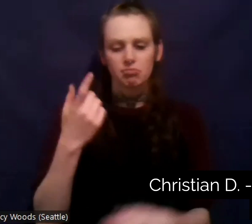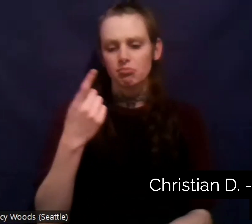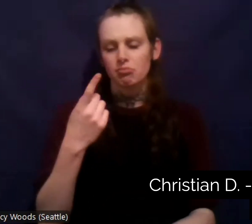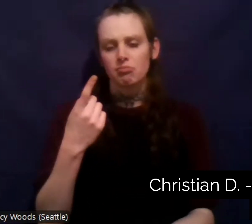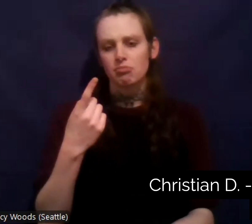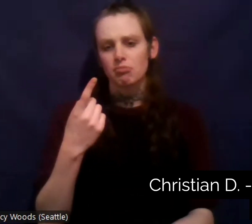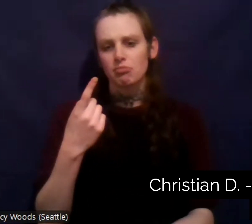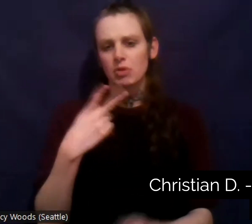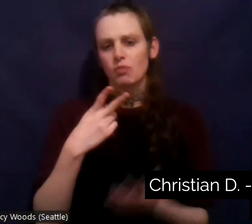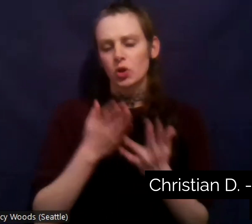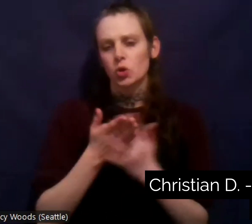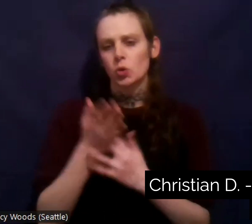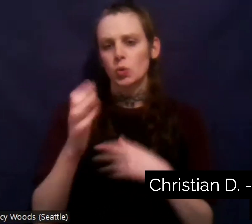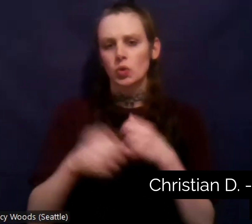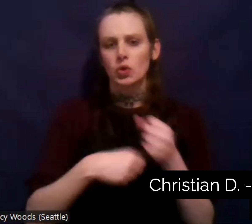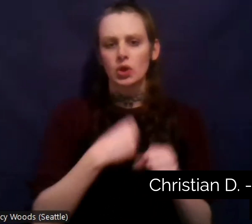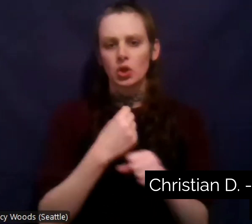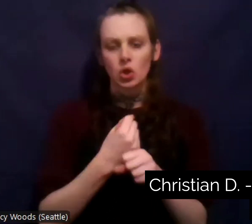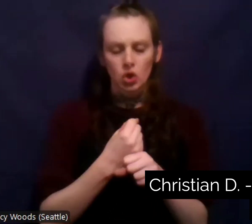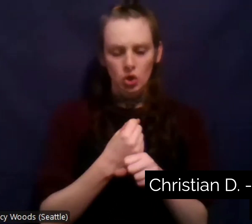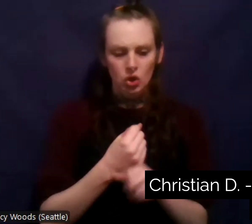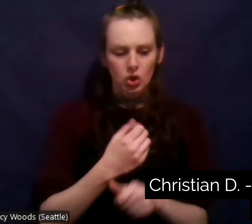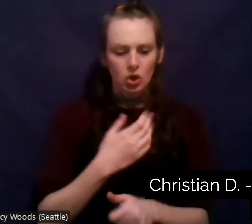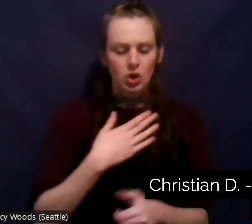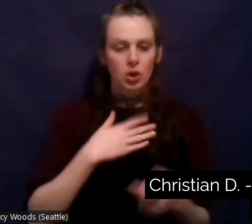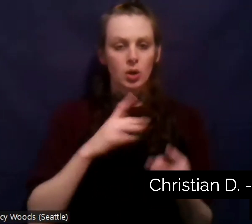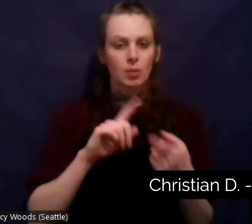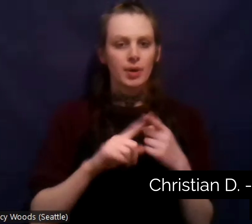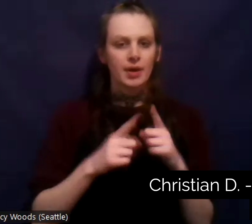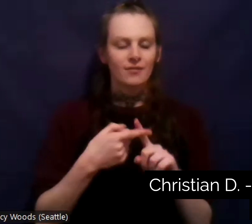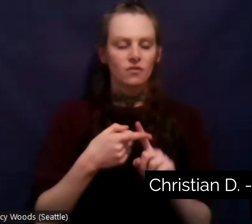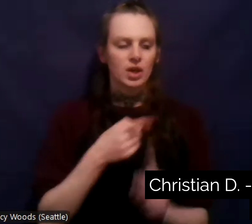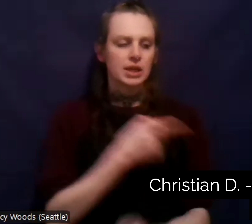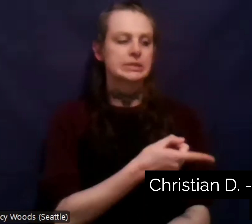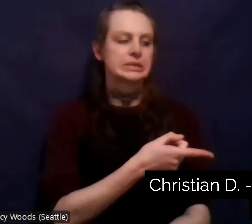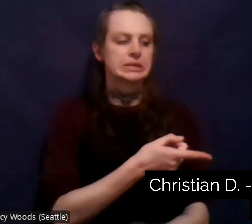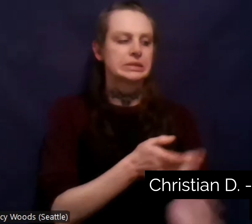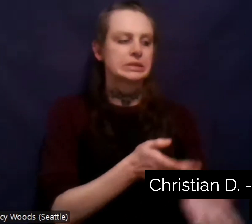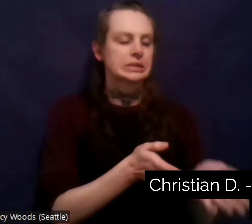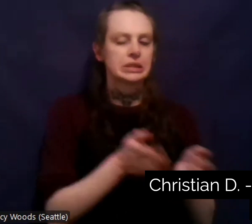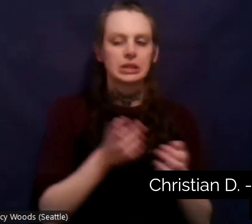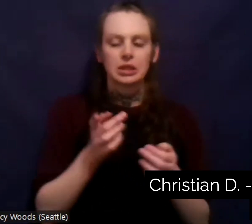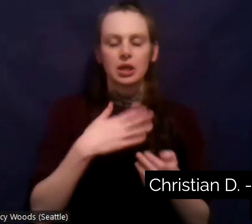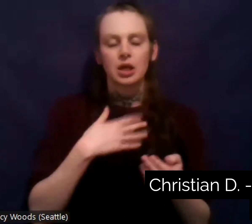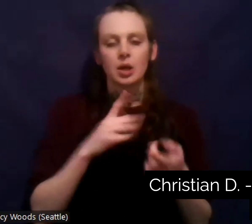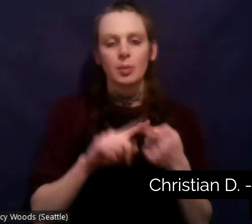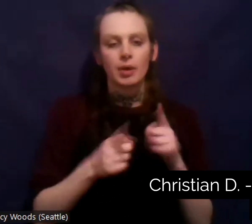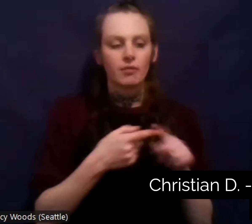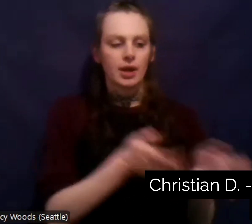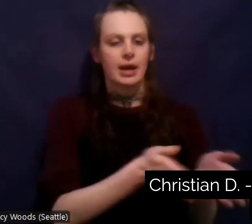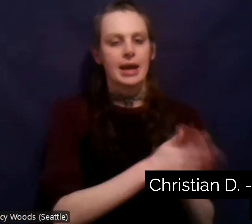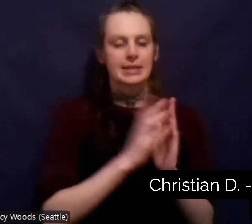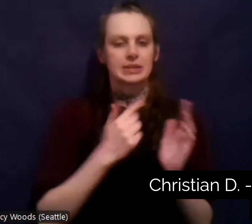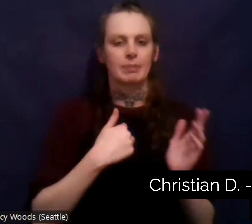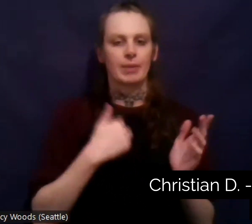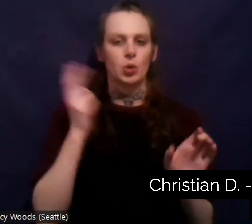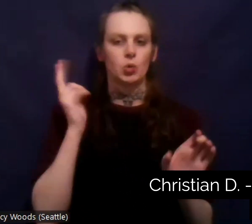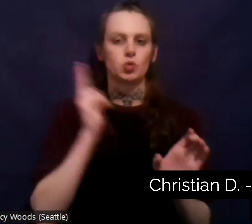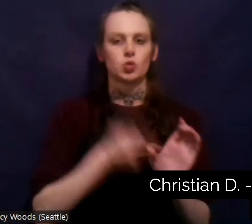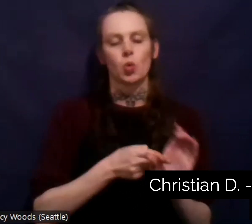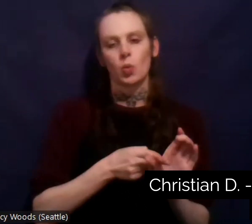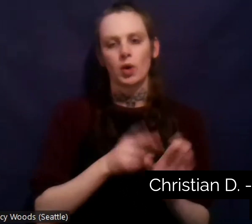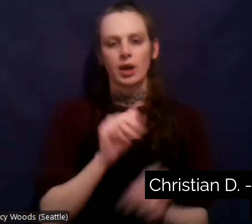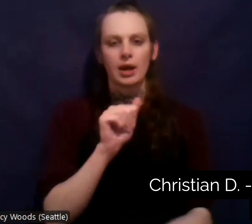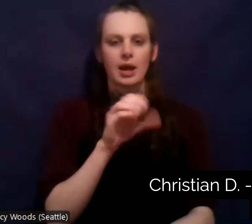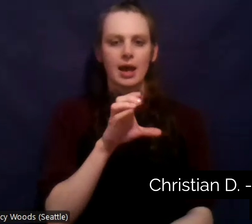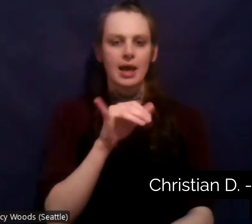friend asked me if I wanted beg me. She didn't beg me, but she asked me if I could join ACYPAA.